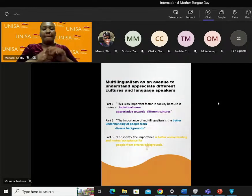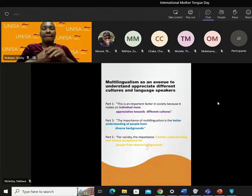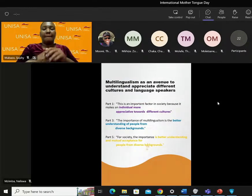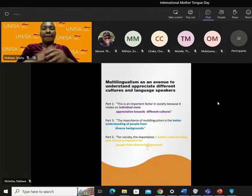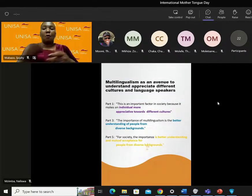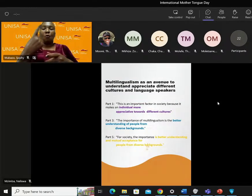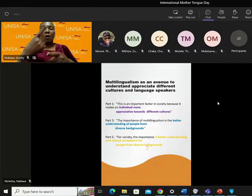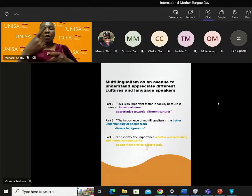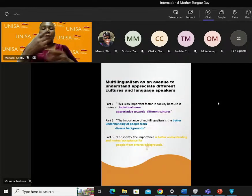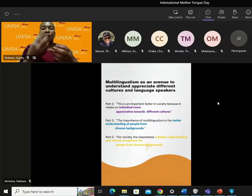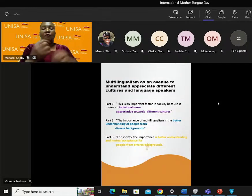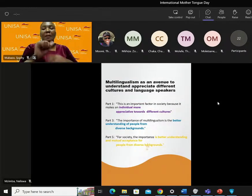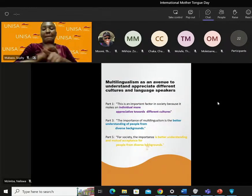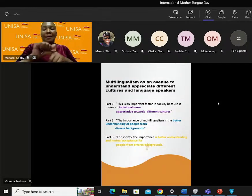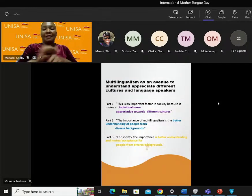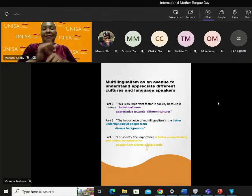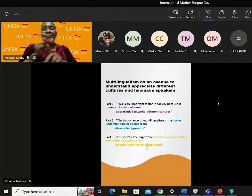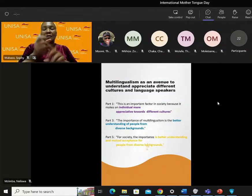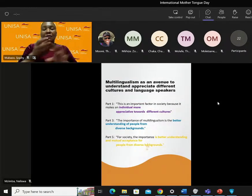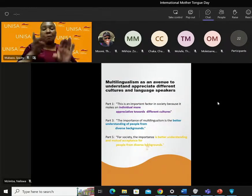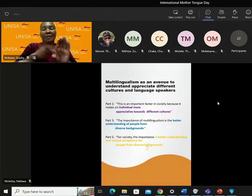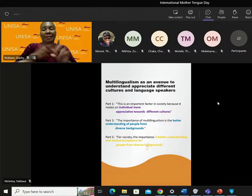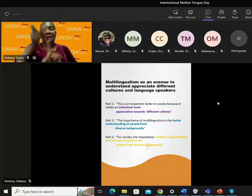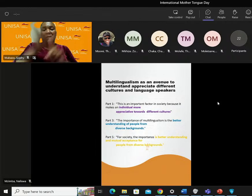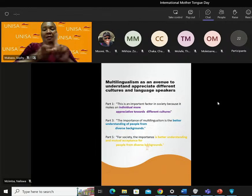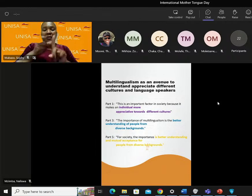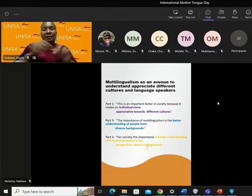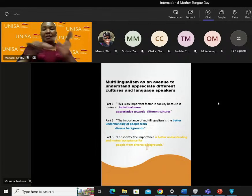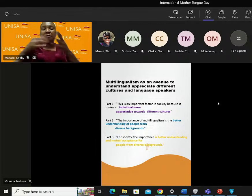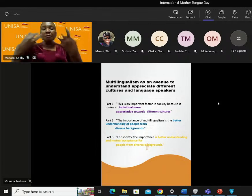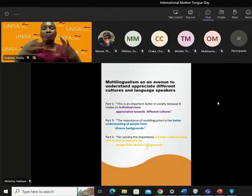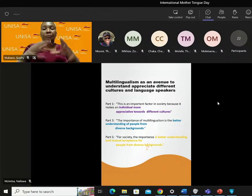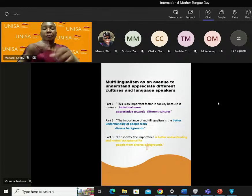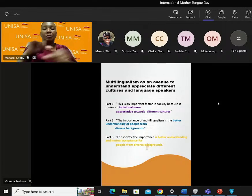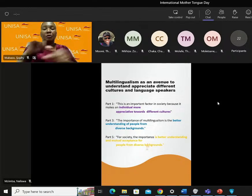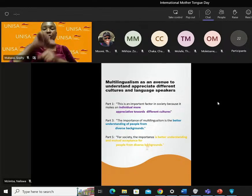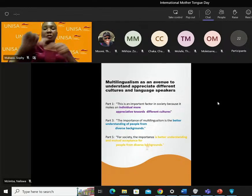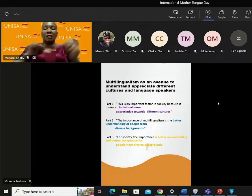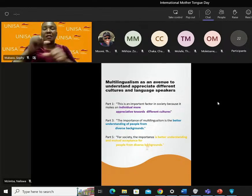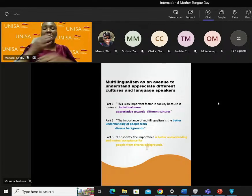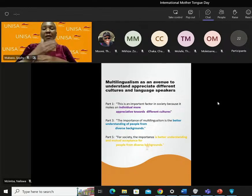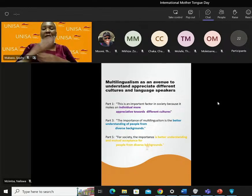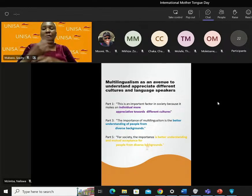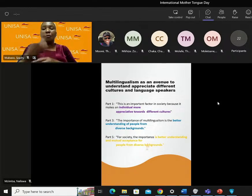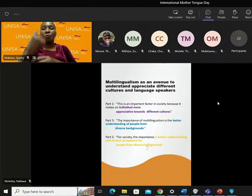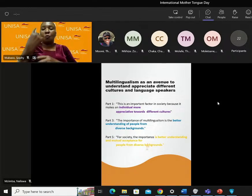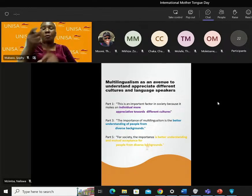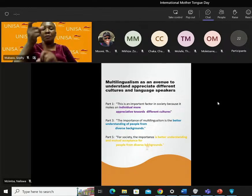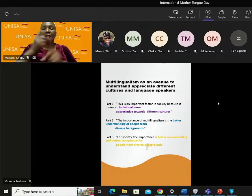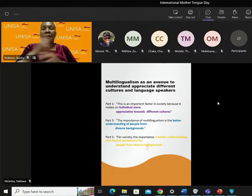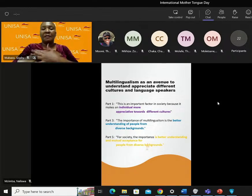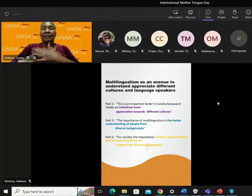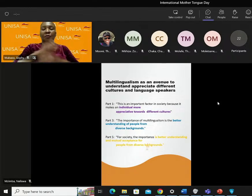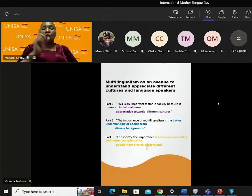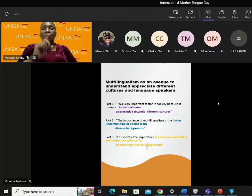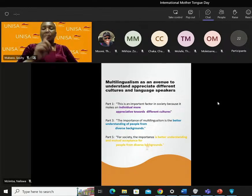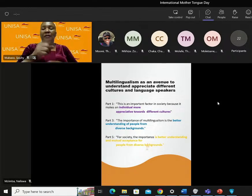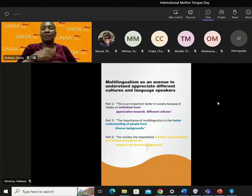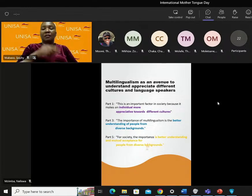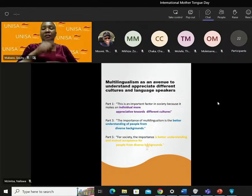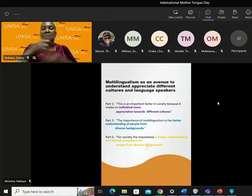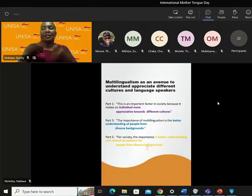participants said that it's an important factor in society because it makes an individual more appreciative towards different